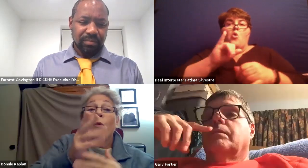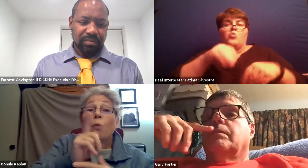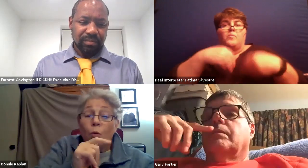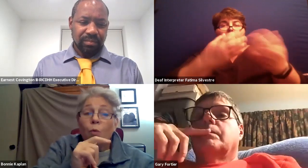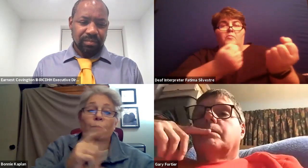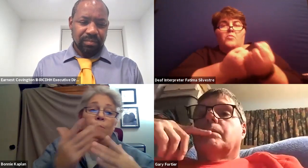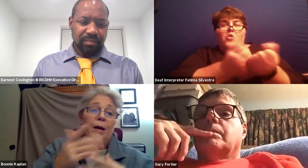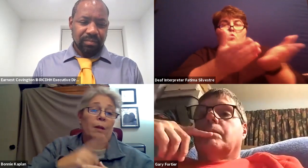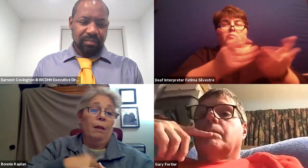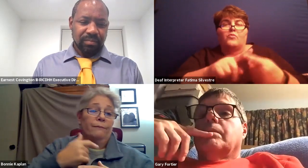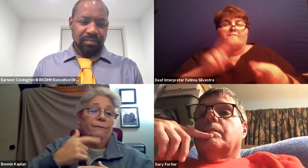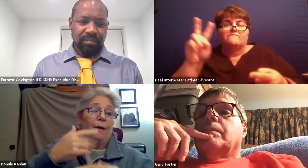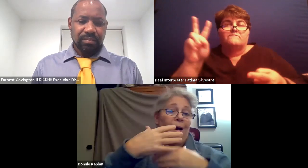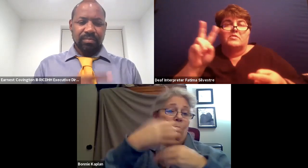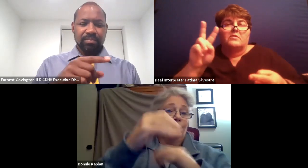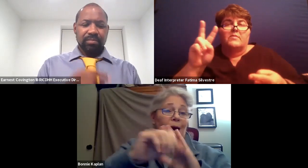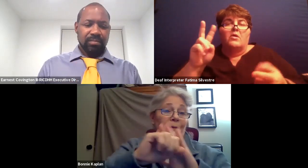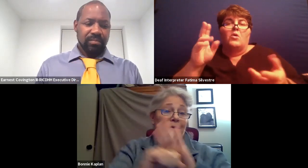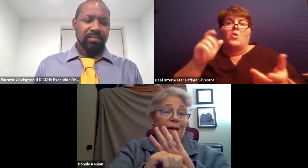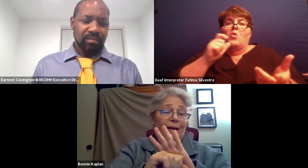Also, we serve victims